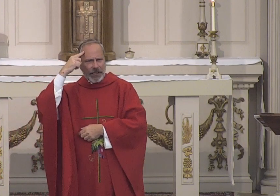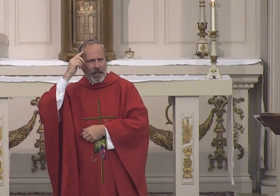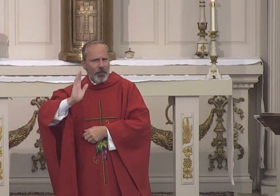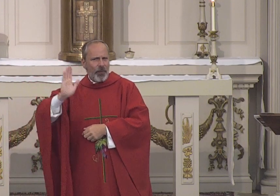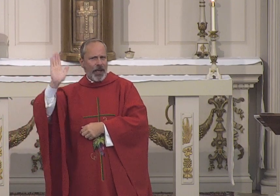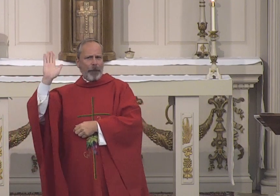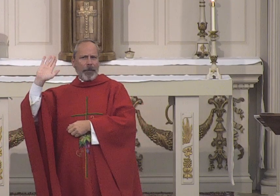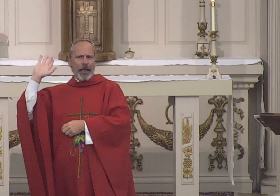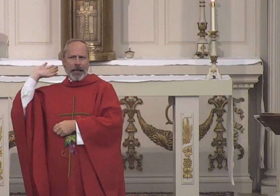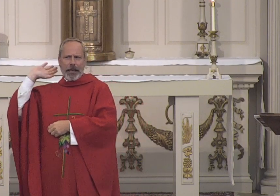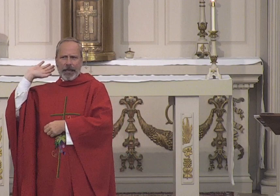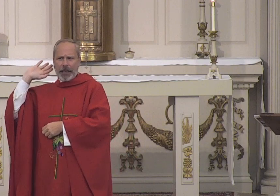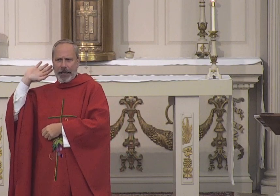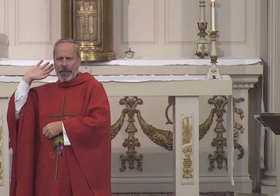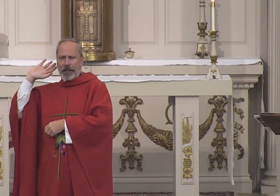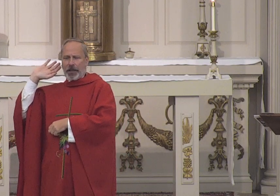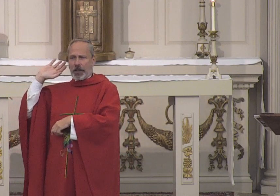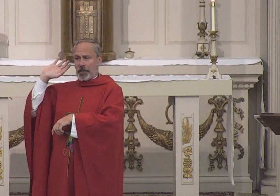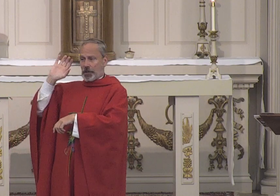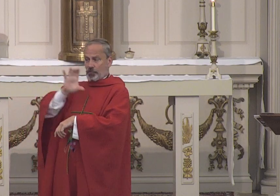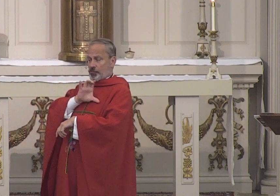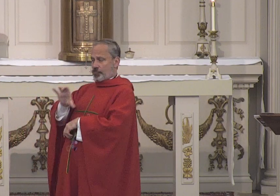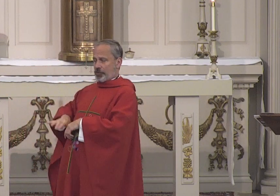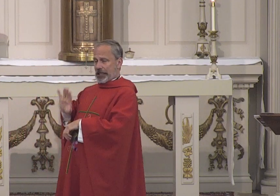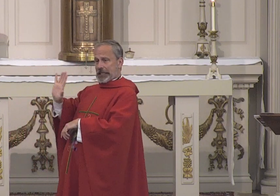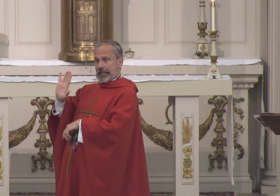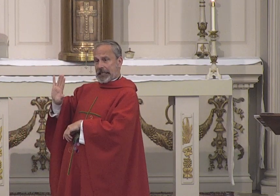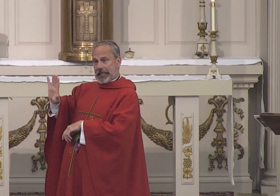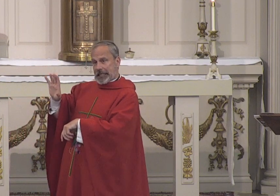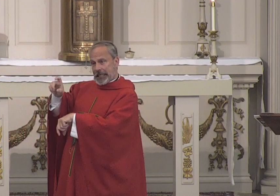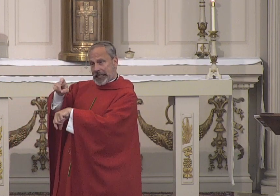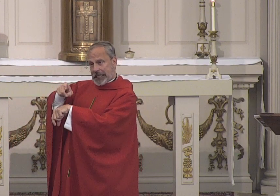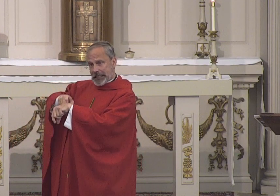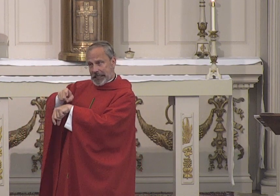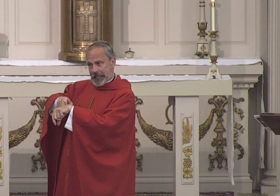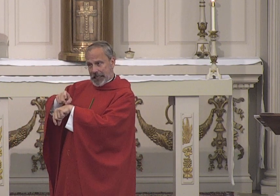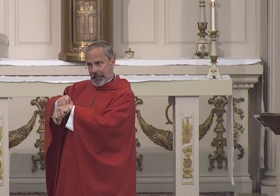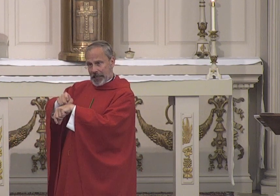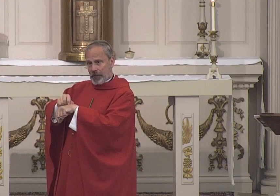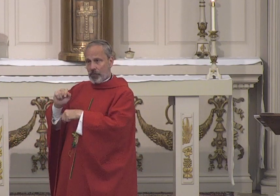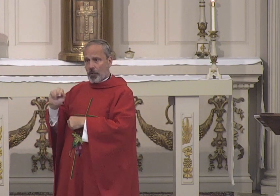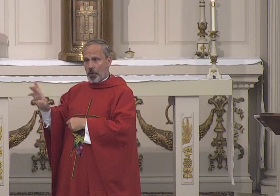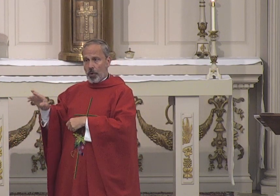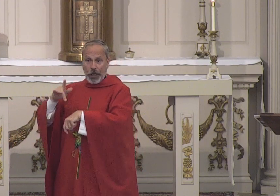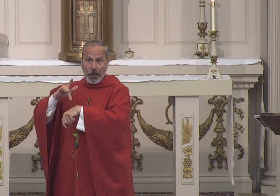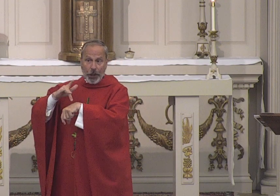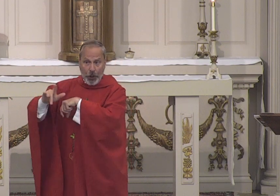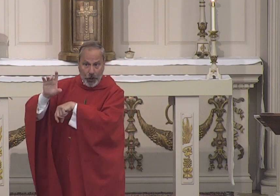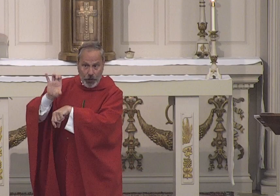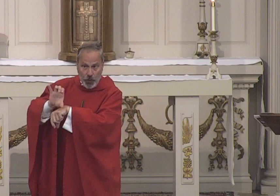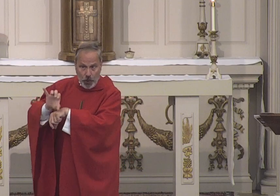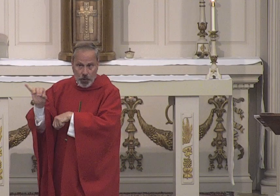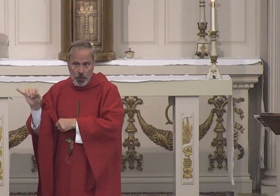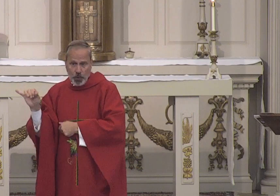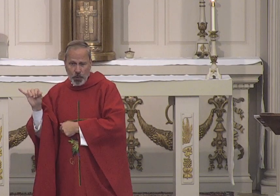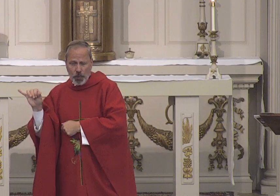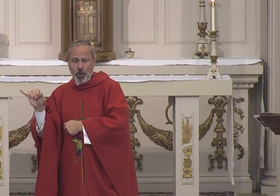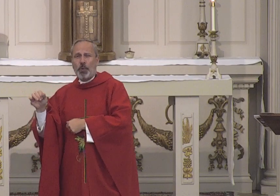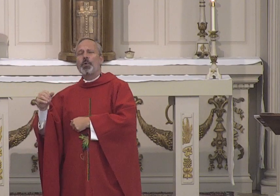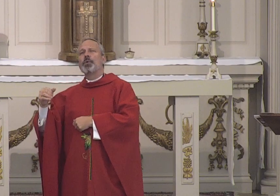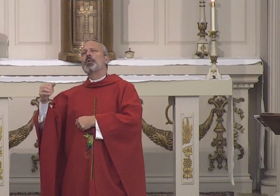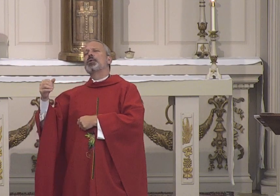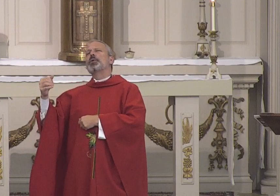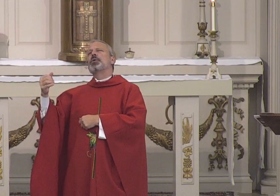It's easy for us to think, if we think to way back when, during Christ's time, in the